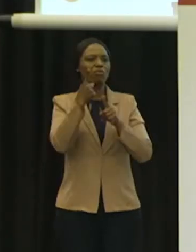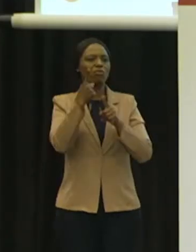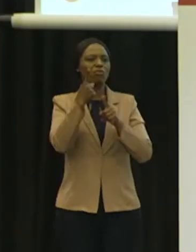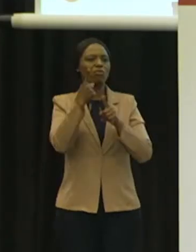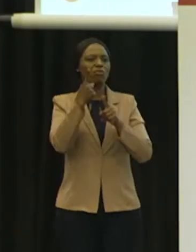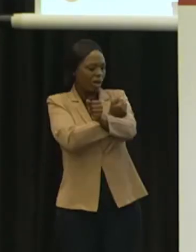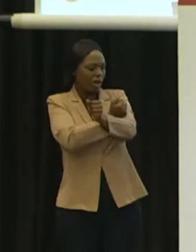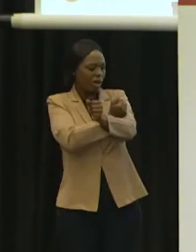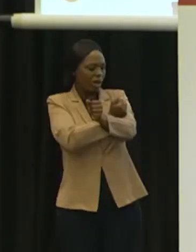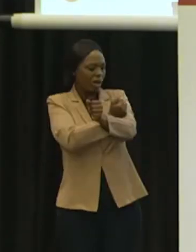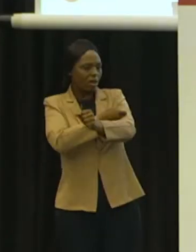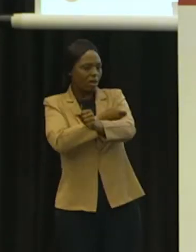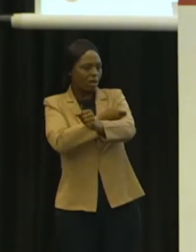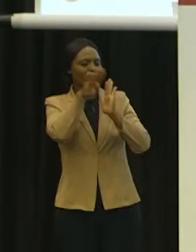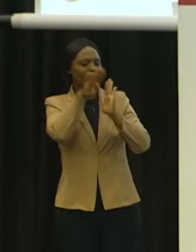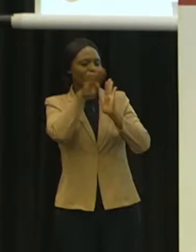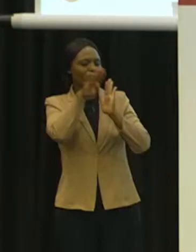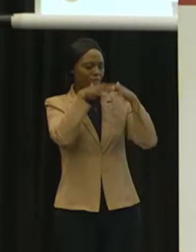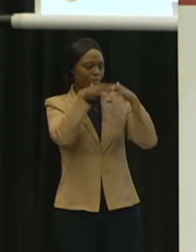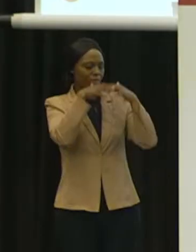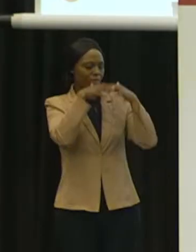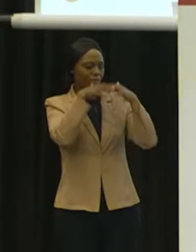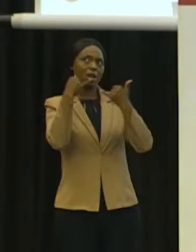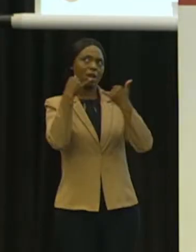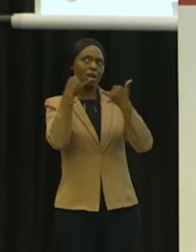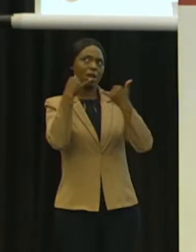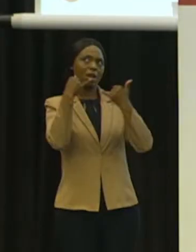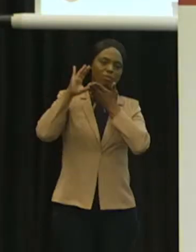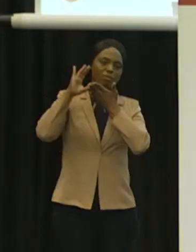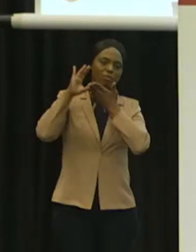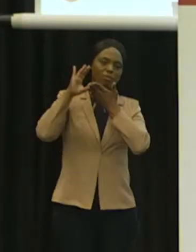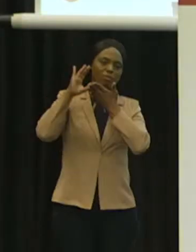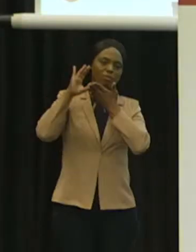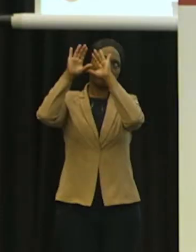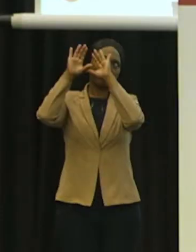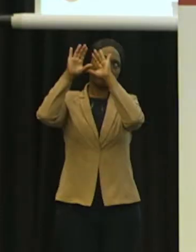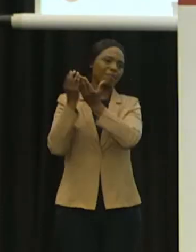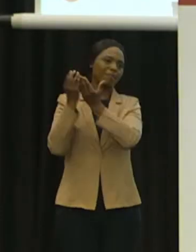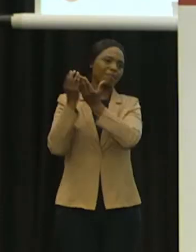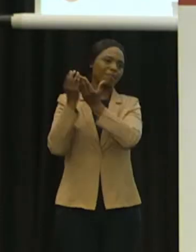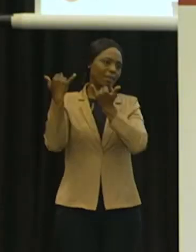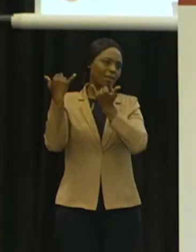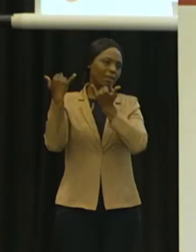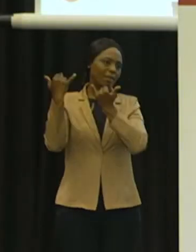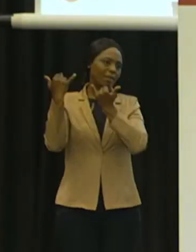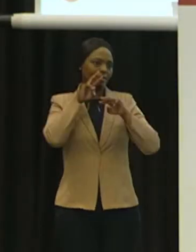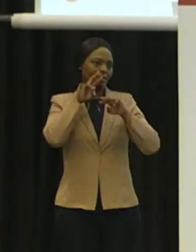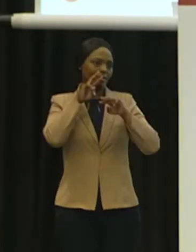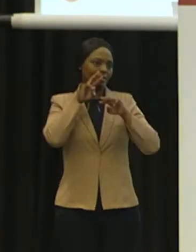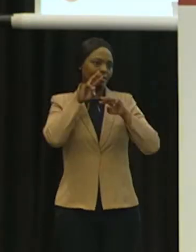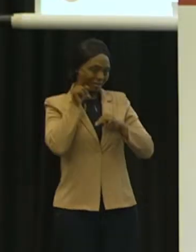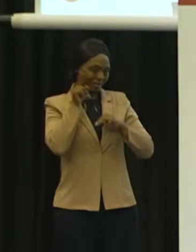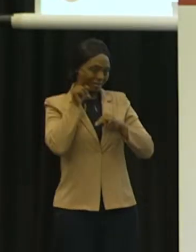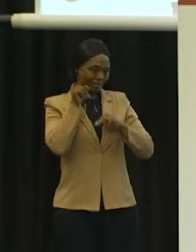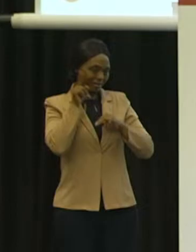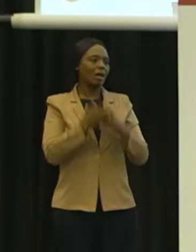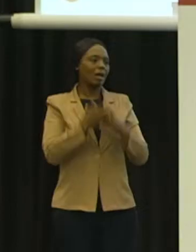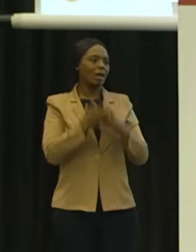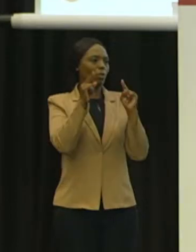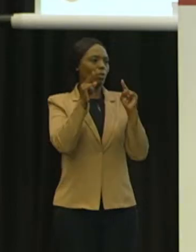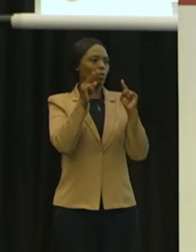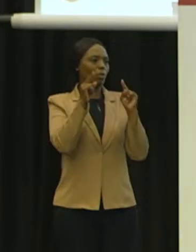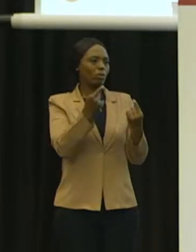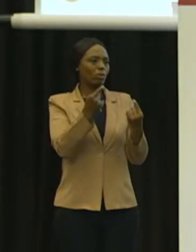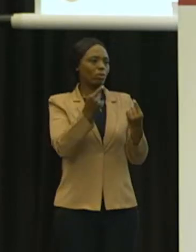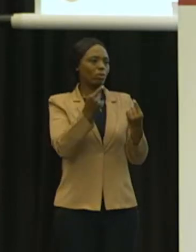because right now we are relying on Global Fund and PEPFAR and COSAP to make that happen, and that can't be the way forward. It